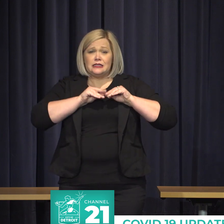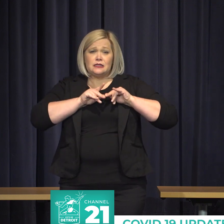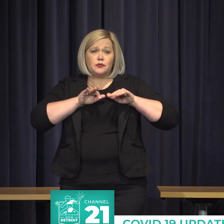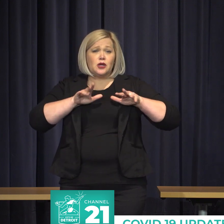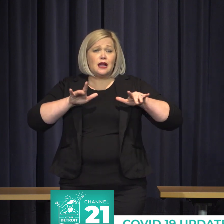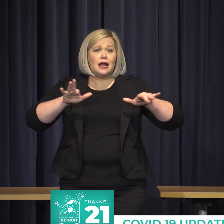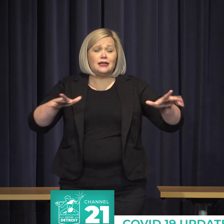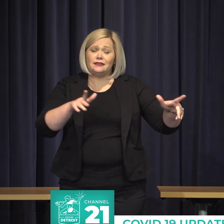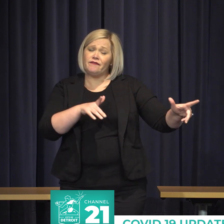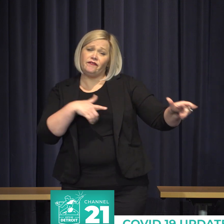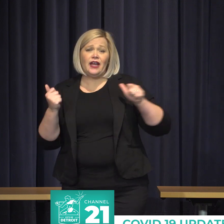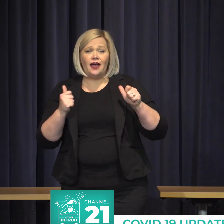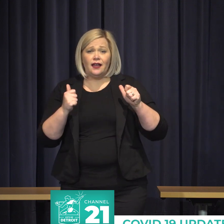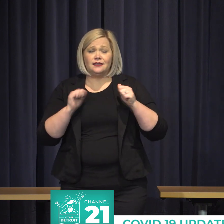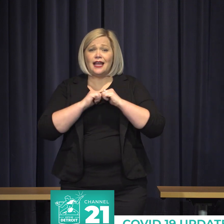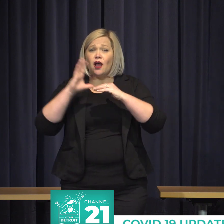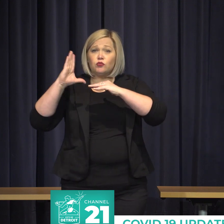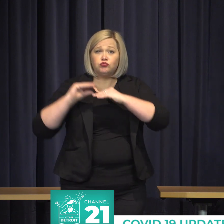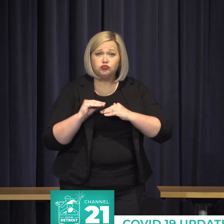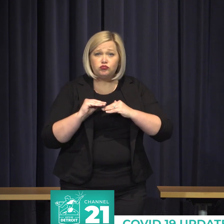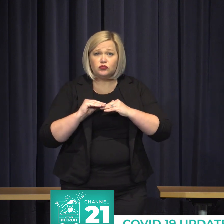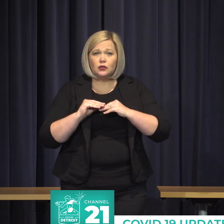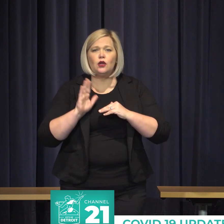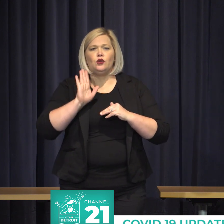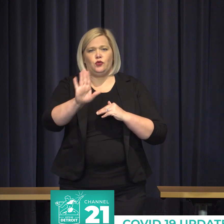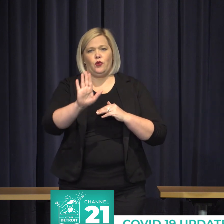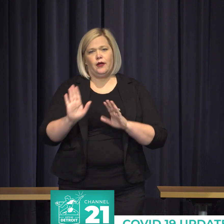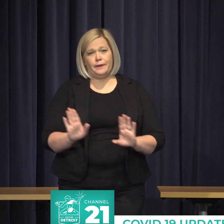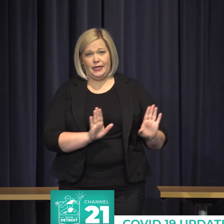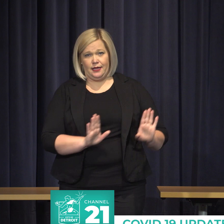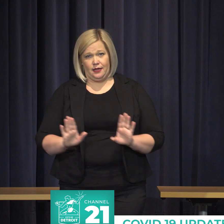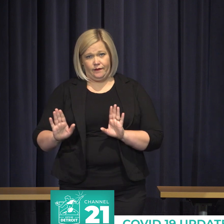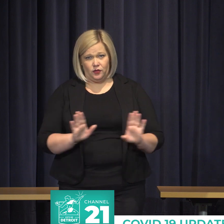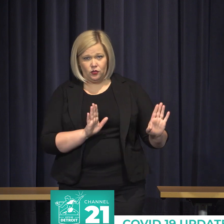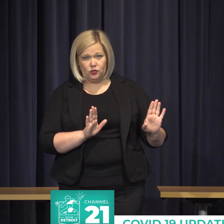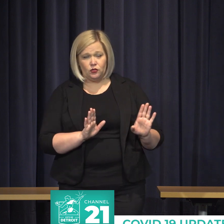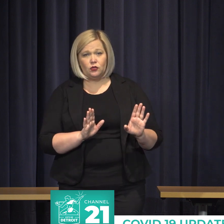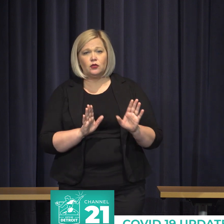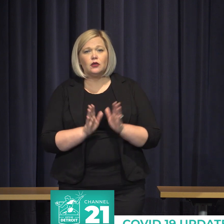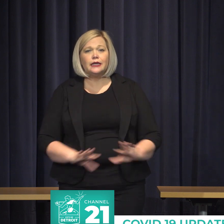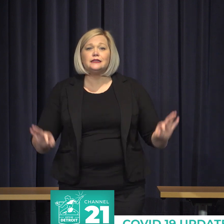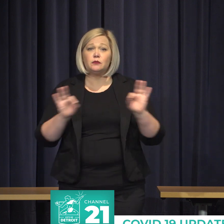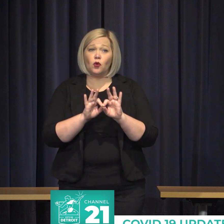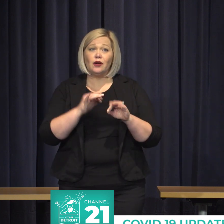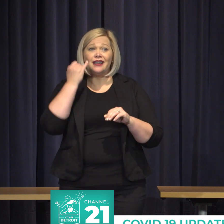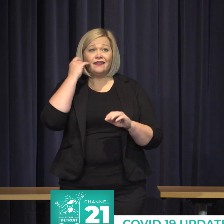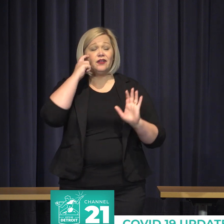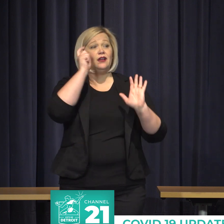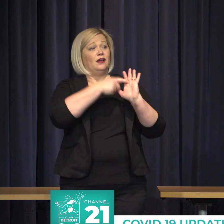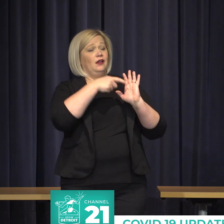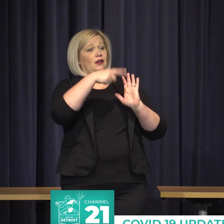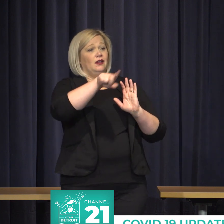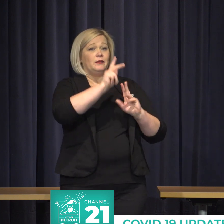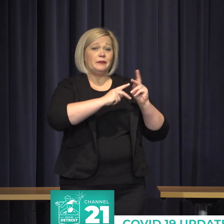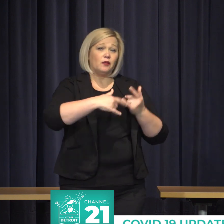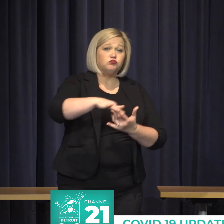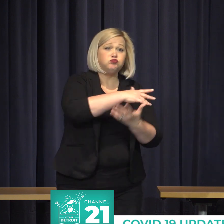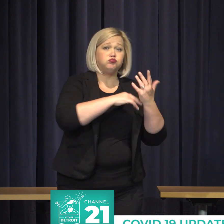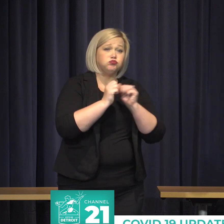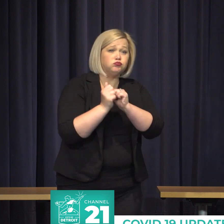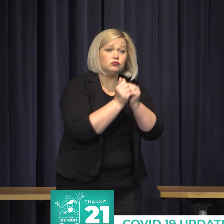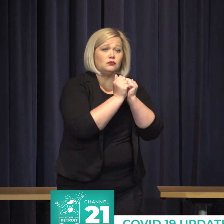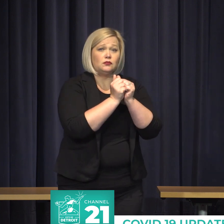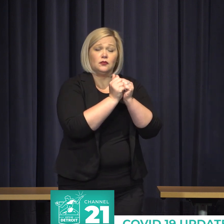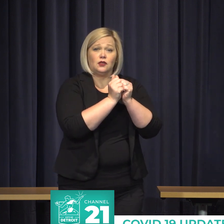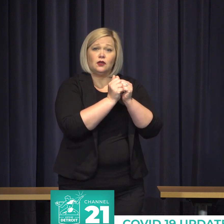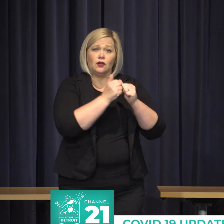controlled by only one thing, and that's your behavior. And it's important that you speak up when you see people gathering. Call the police.